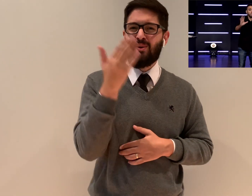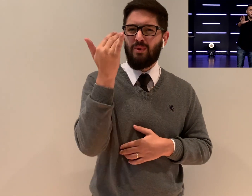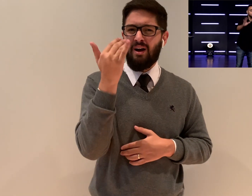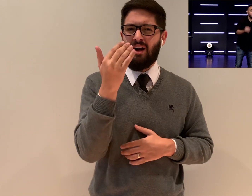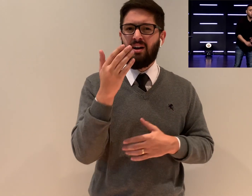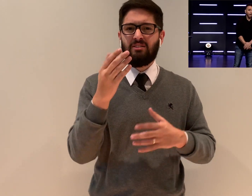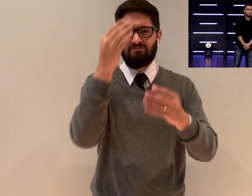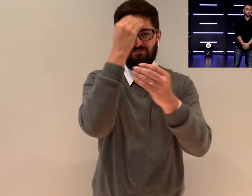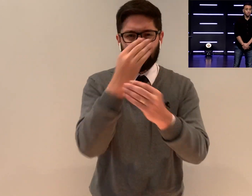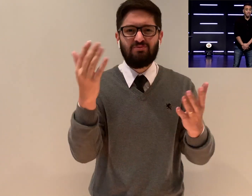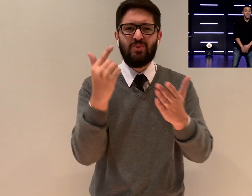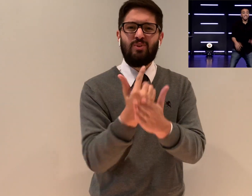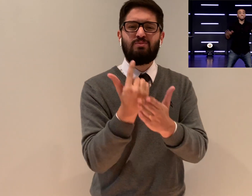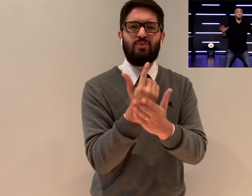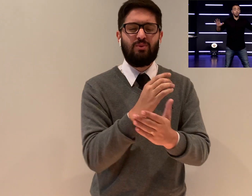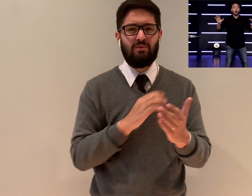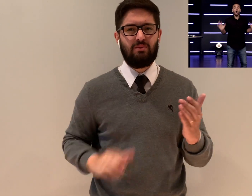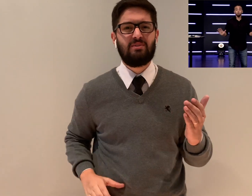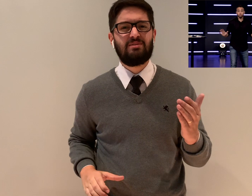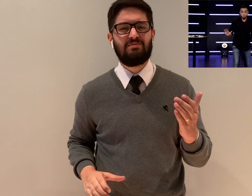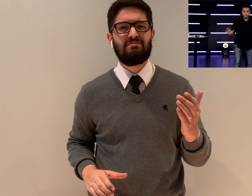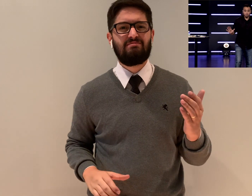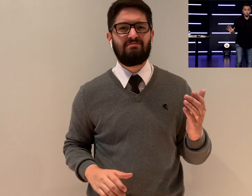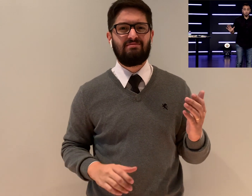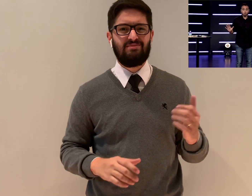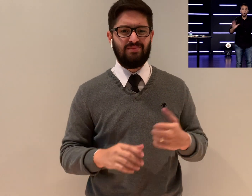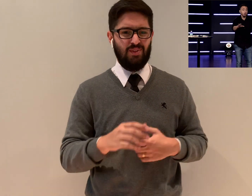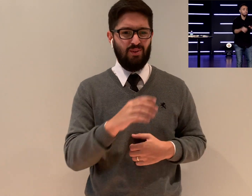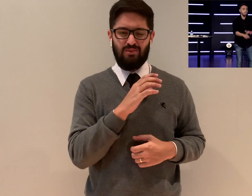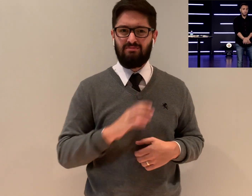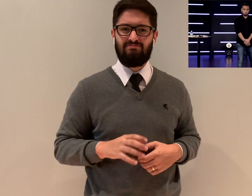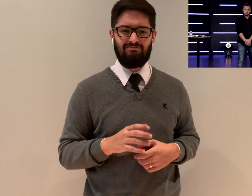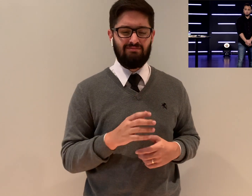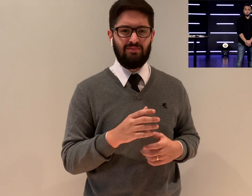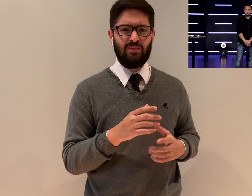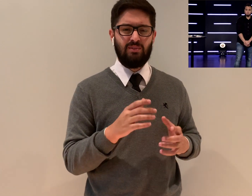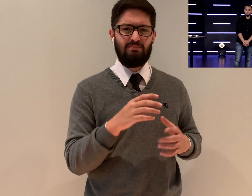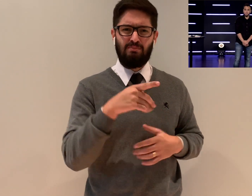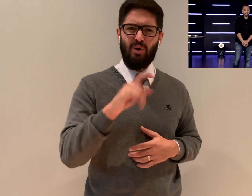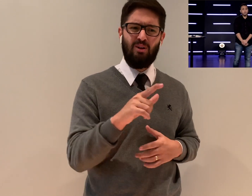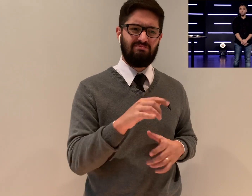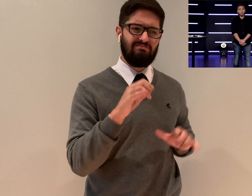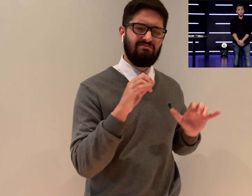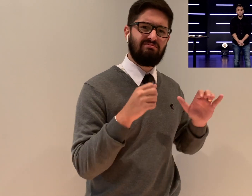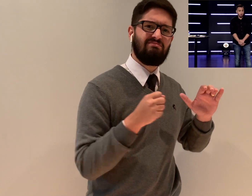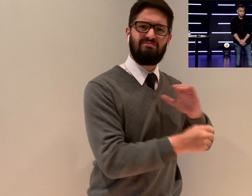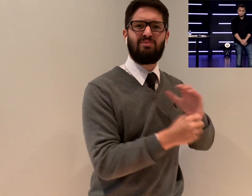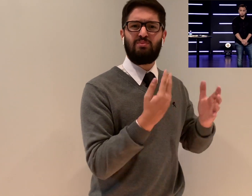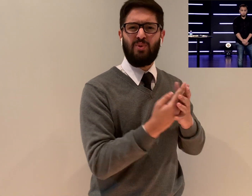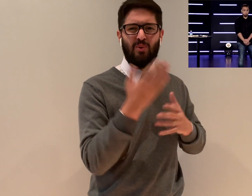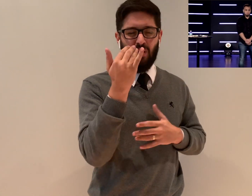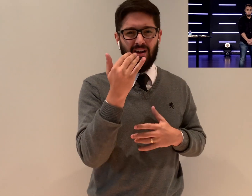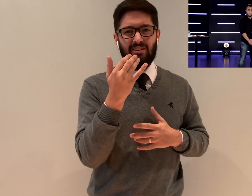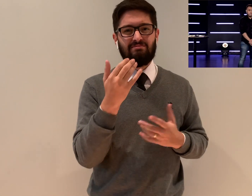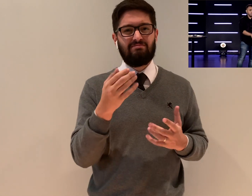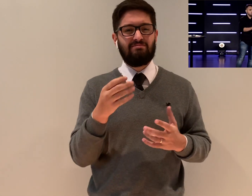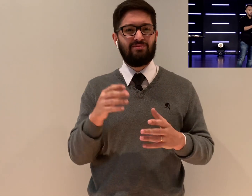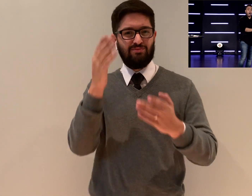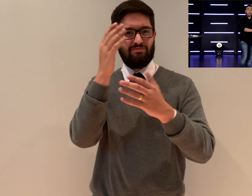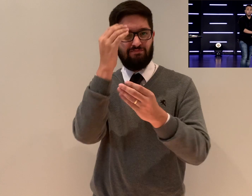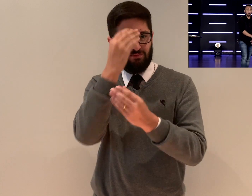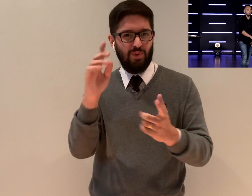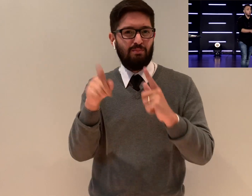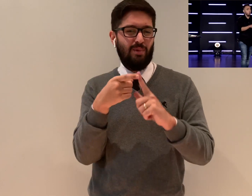sharing the gospel of Christ. He is in the ultimate quarantine. He can't move anywhere. He